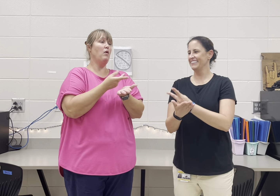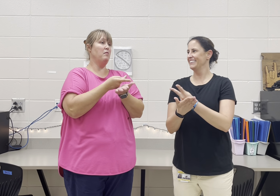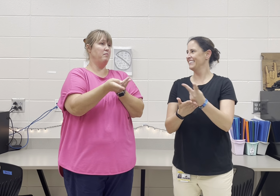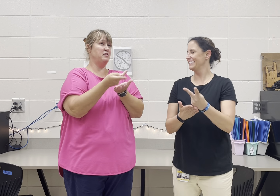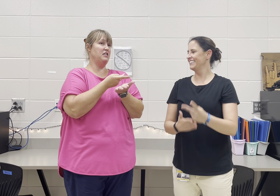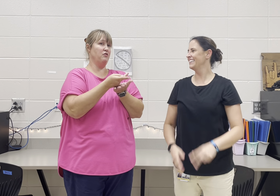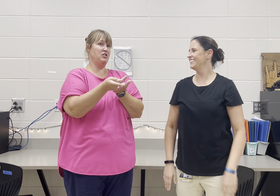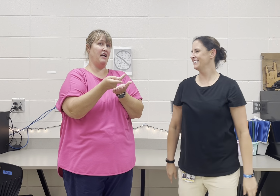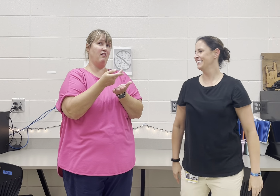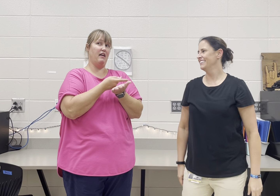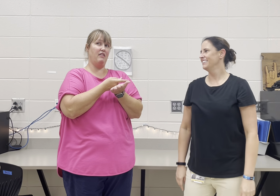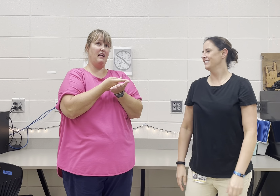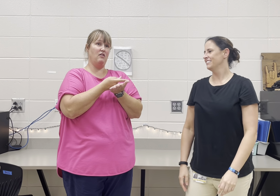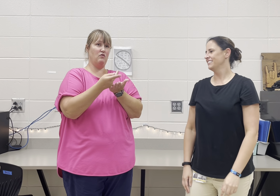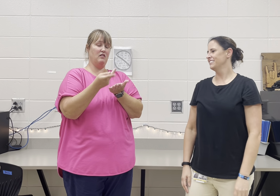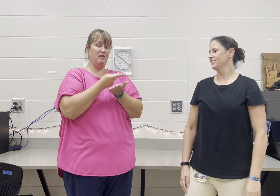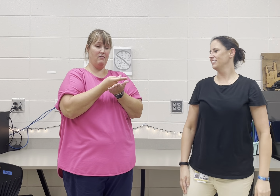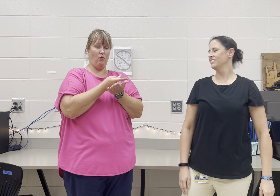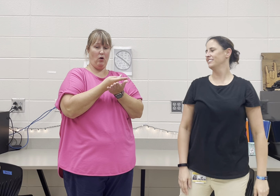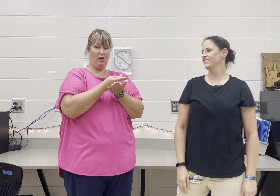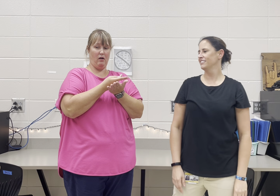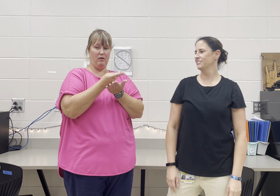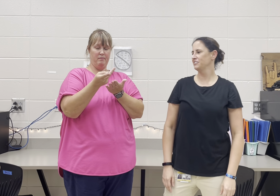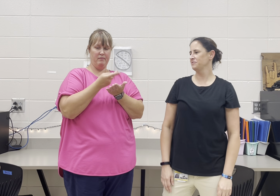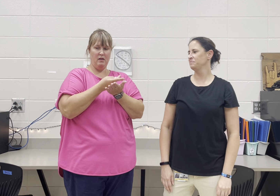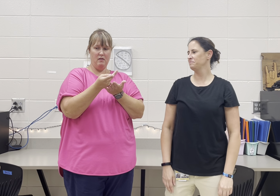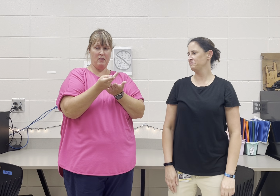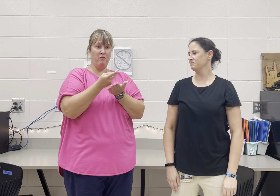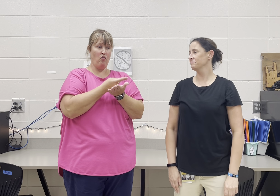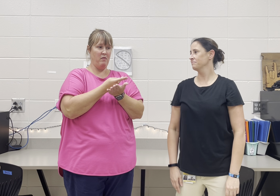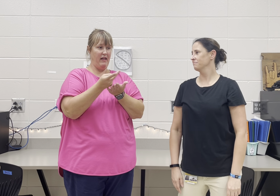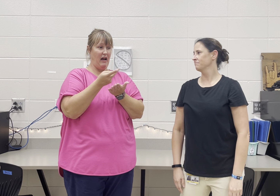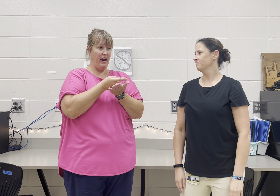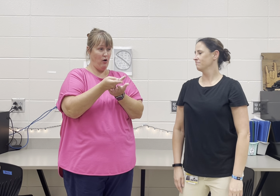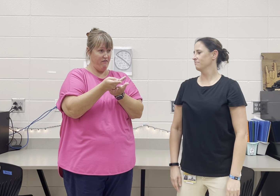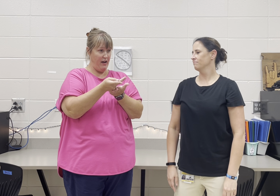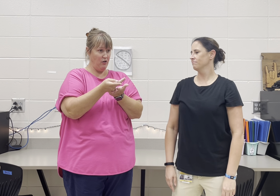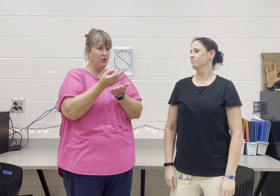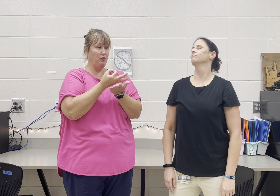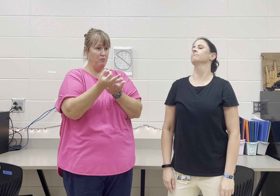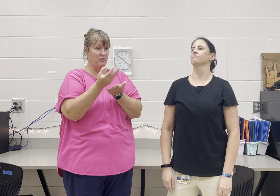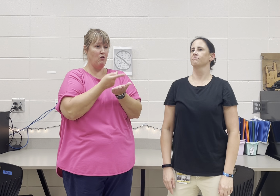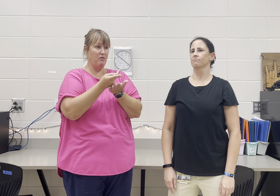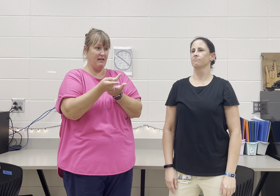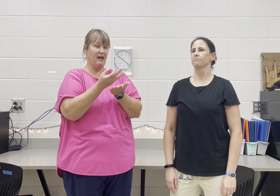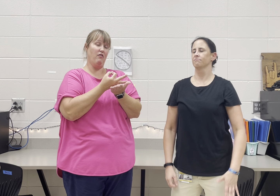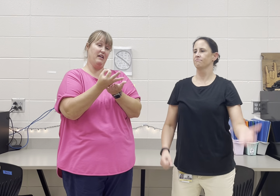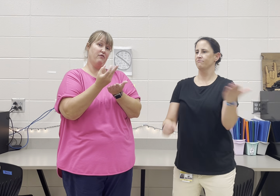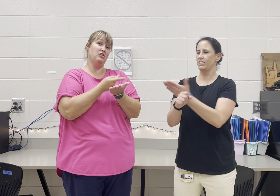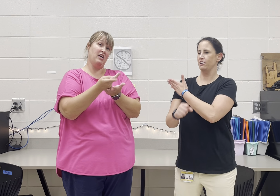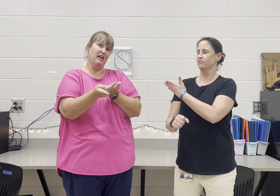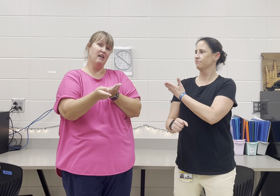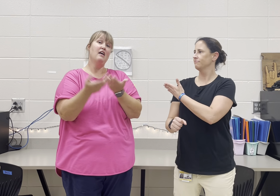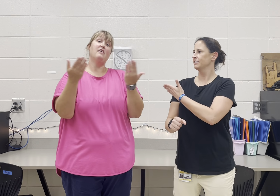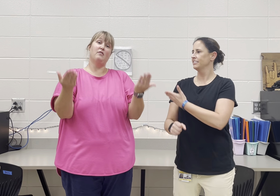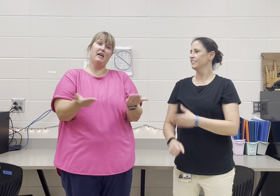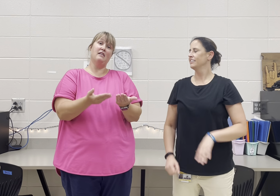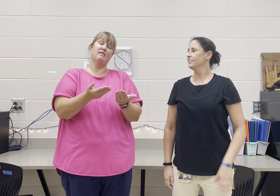Well, to differentiate, like they used this for some form of like hire and fire too. So that's how they differentiated. So again, it's